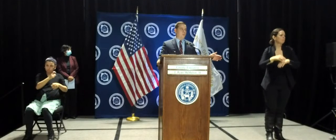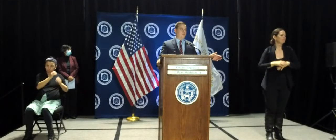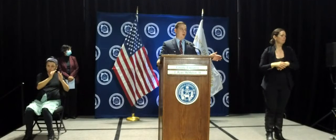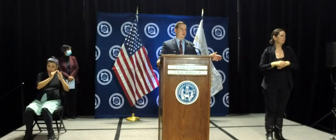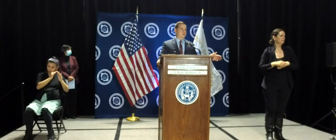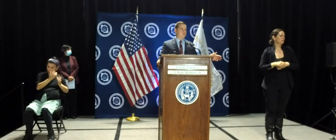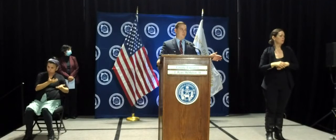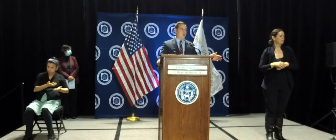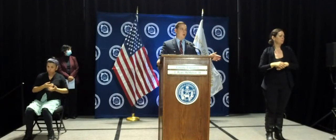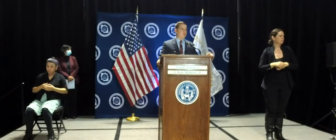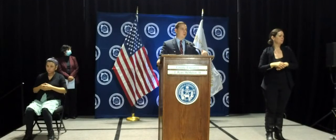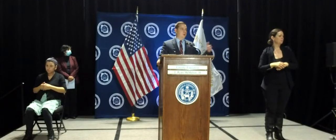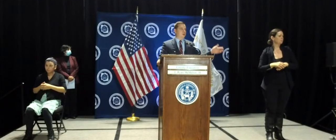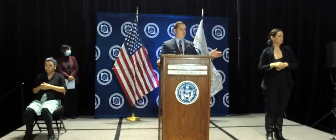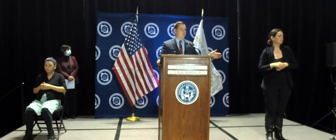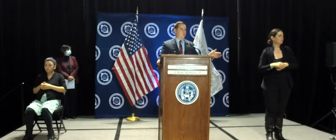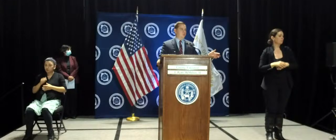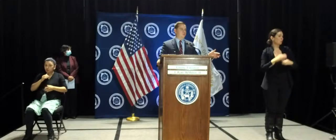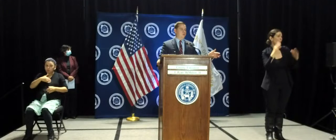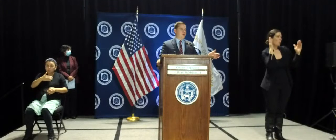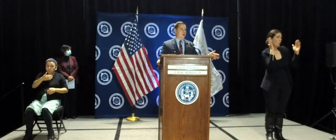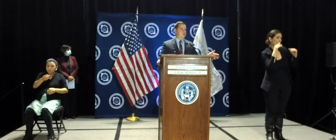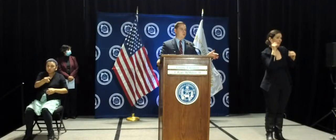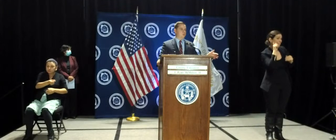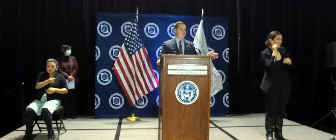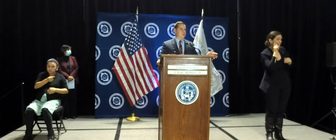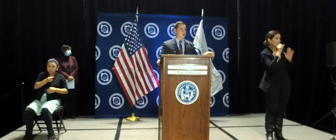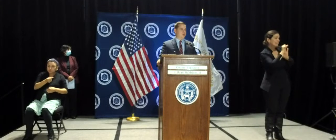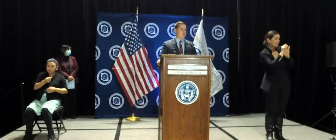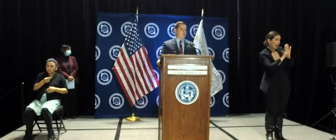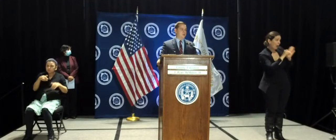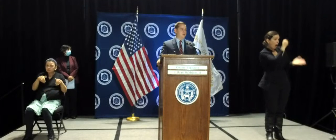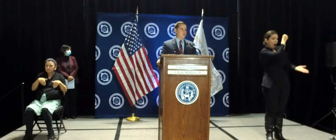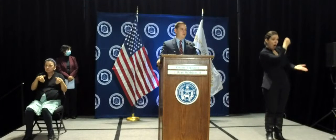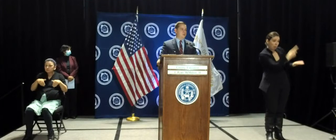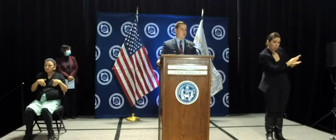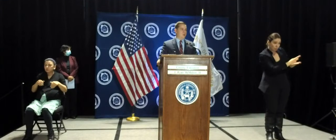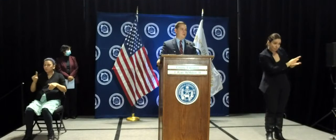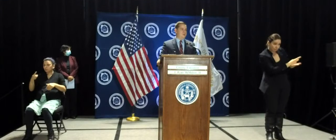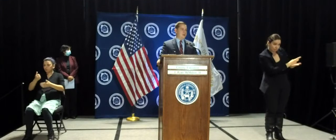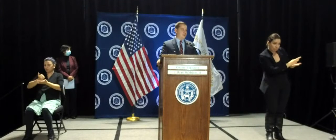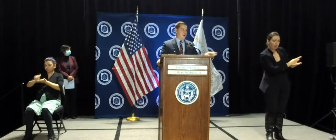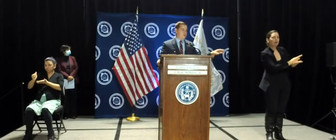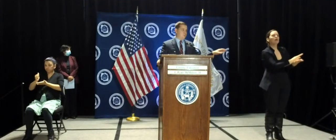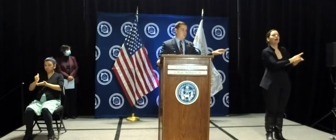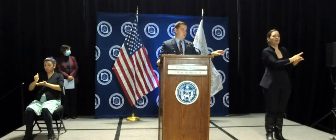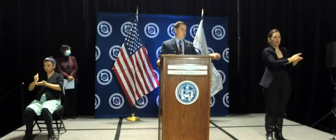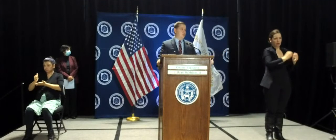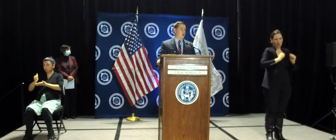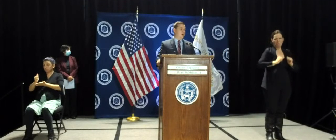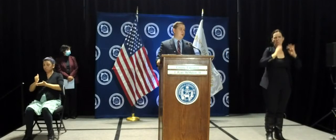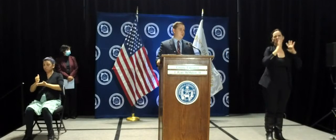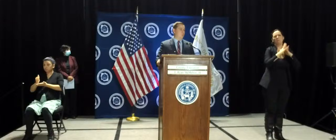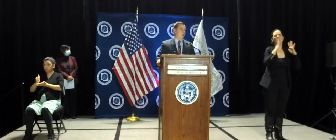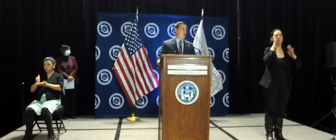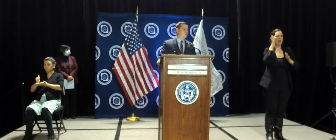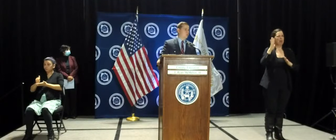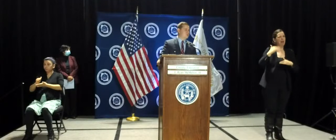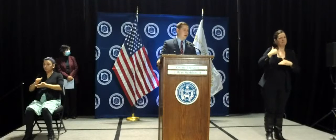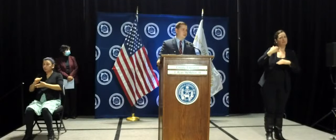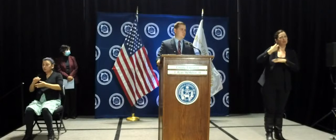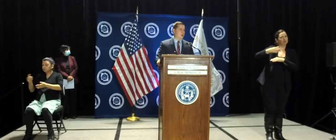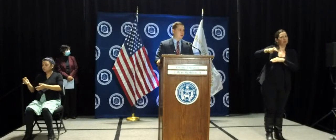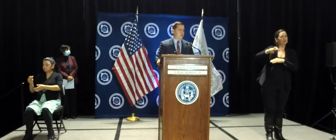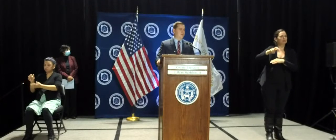be up and running tomorrow if approved, so we can start getting these 31 residents out of the hospitals into a more